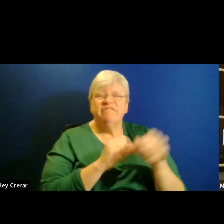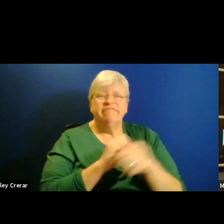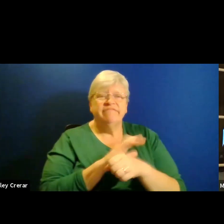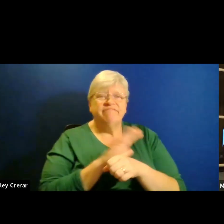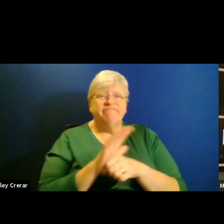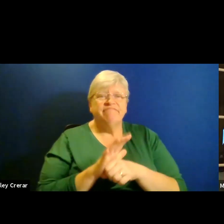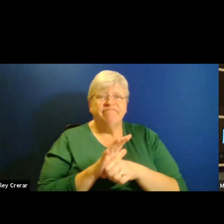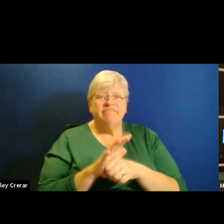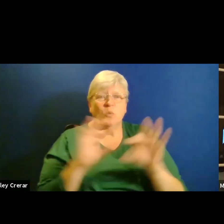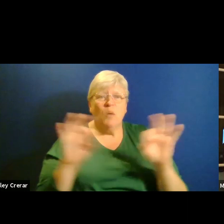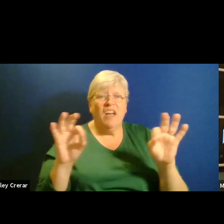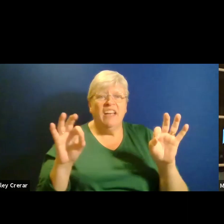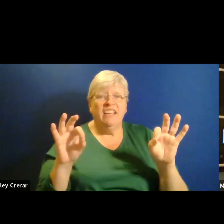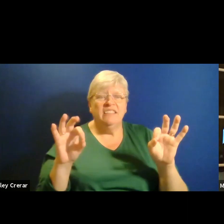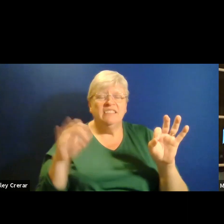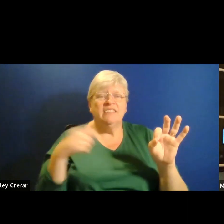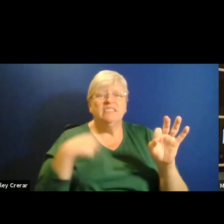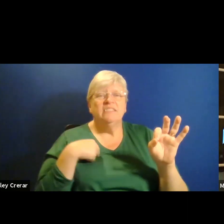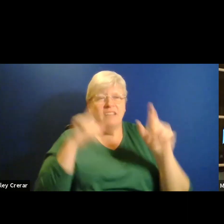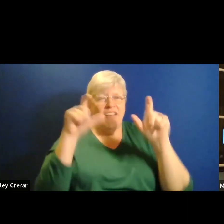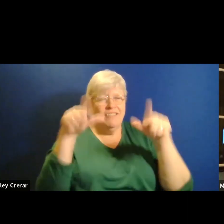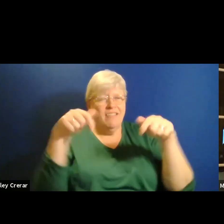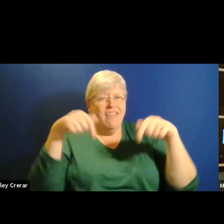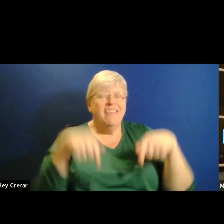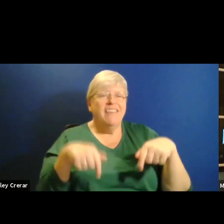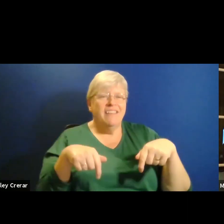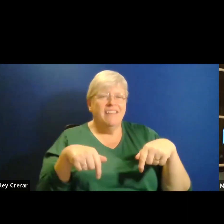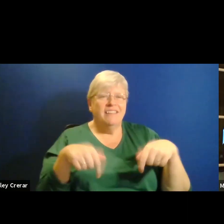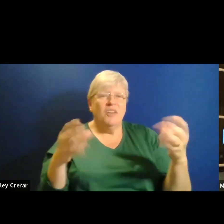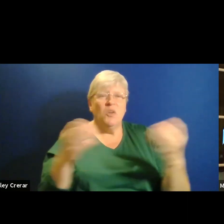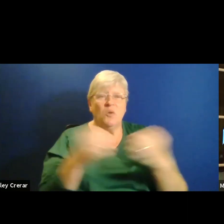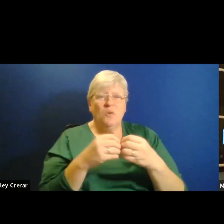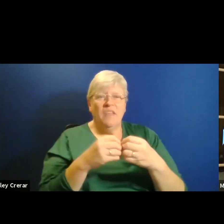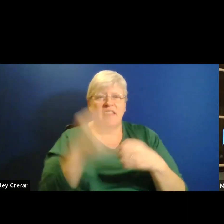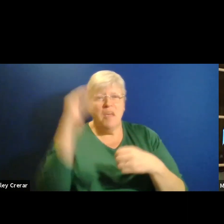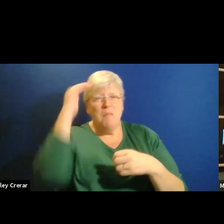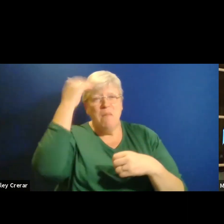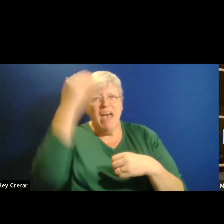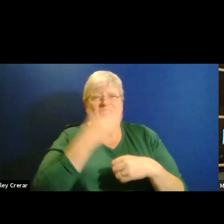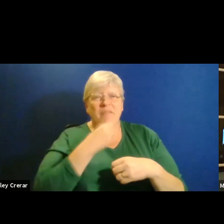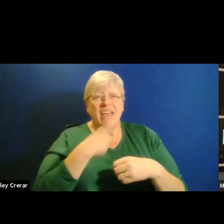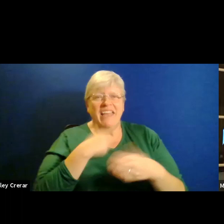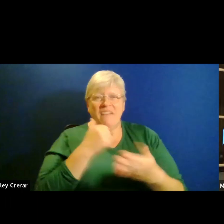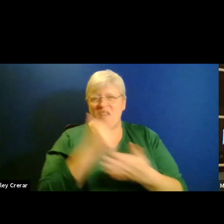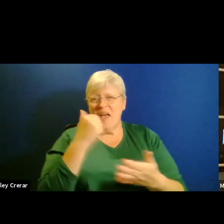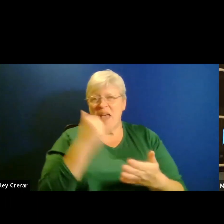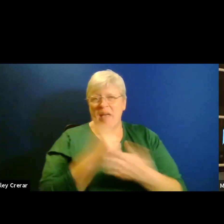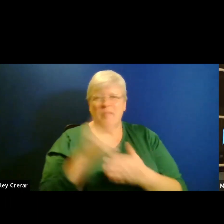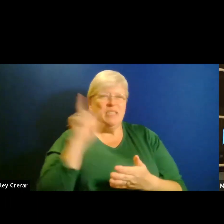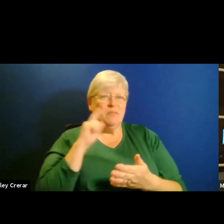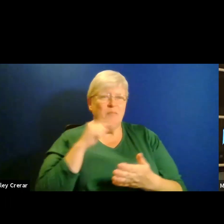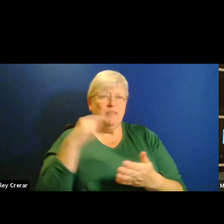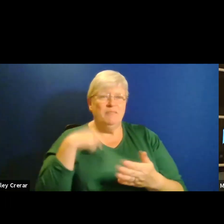quiet. So I'll stay here with these mad men and fabulous women. I may never come